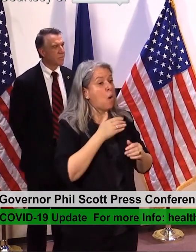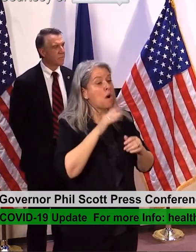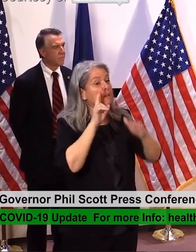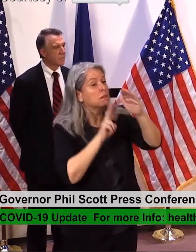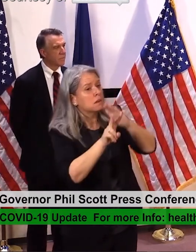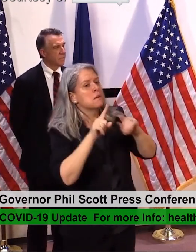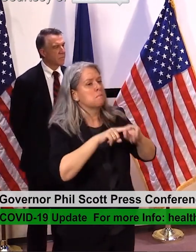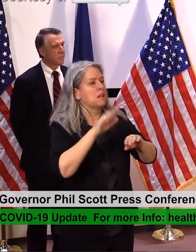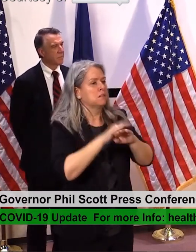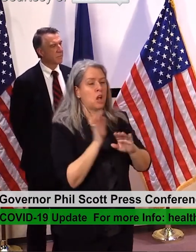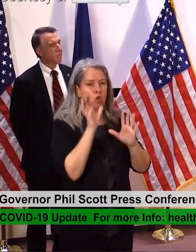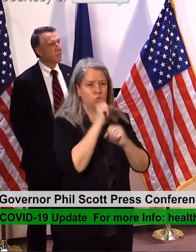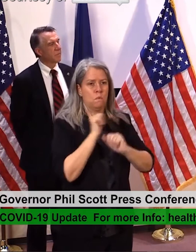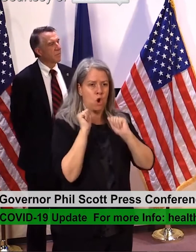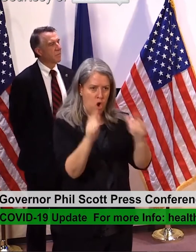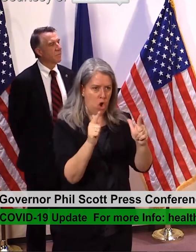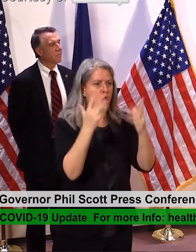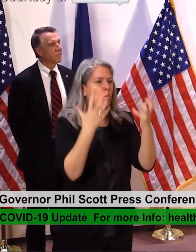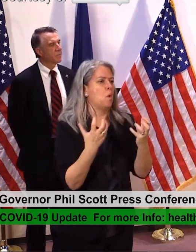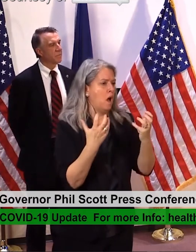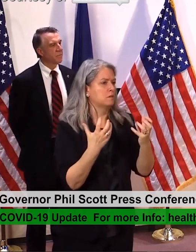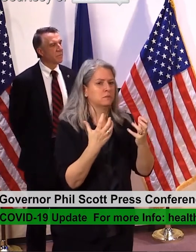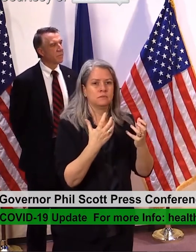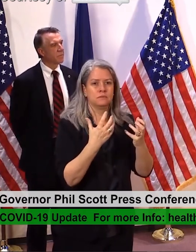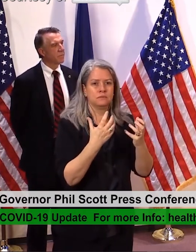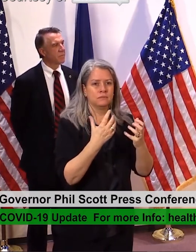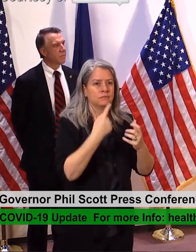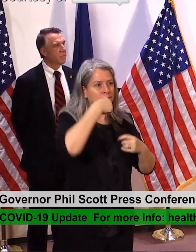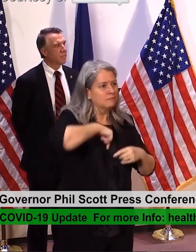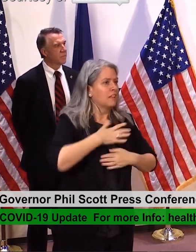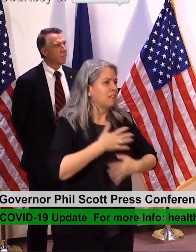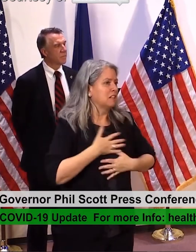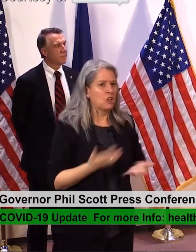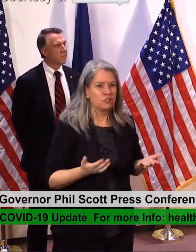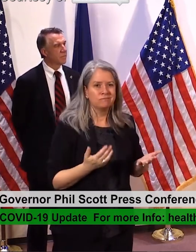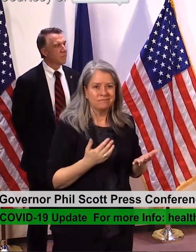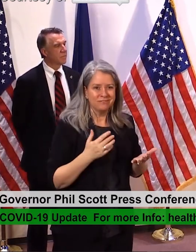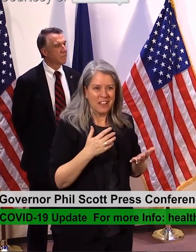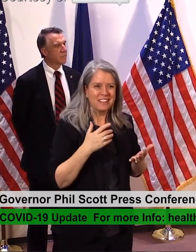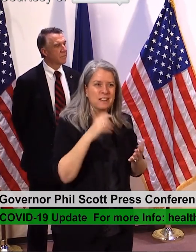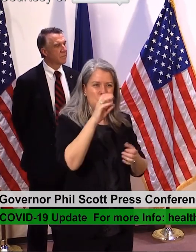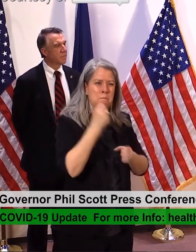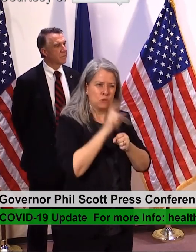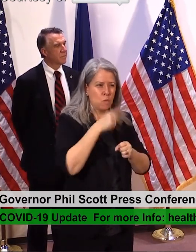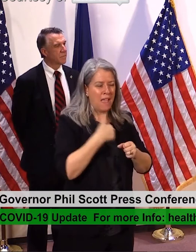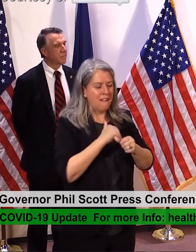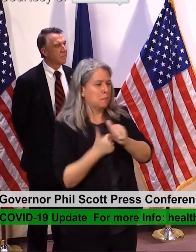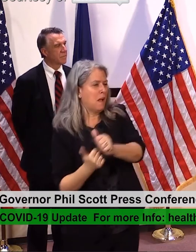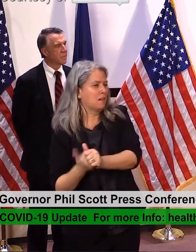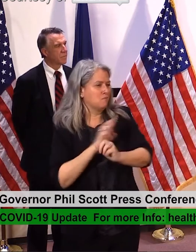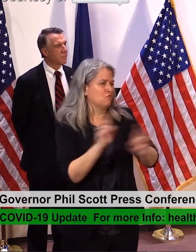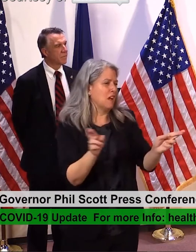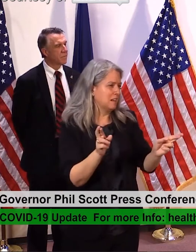rather do that than assume that there are abundant Vermonters who never wanted to see a hospital or ICU or ventilator